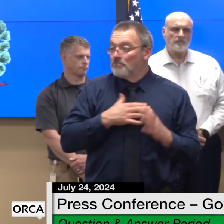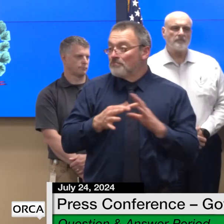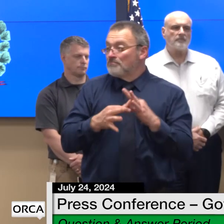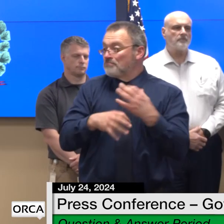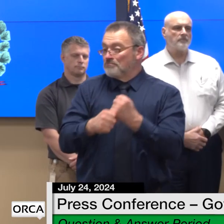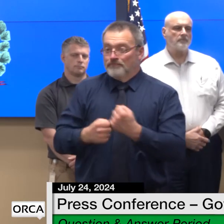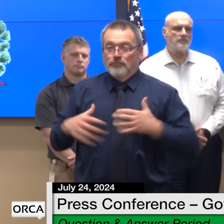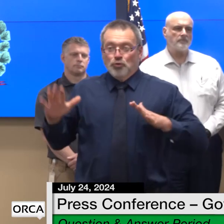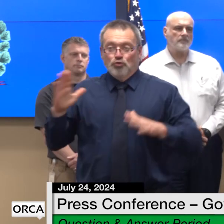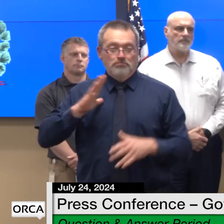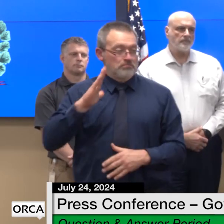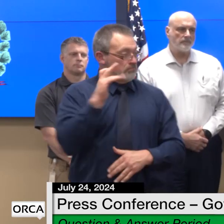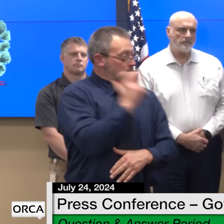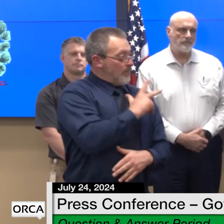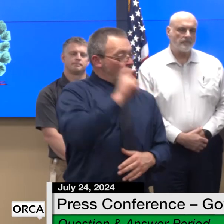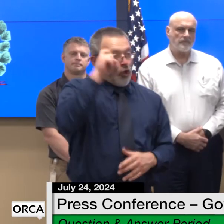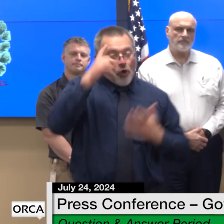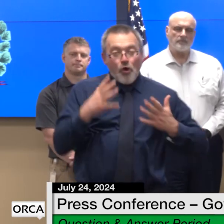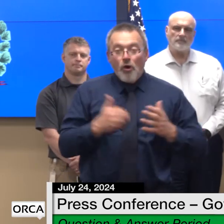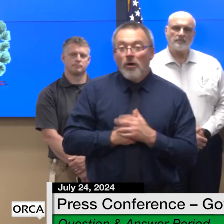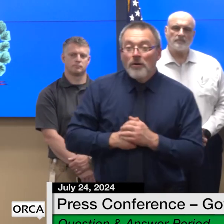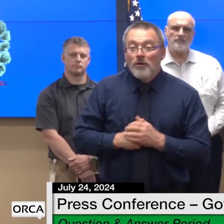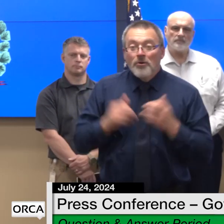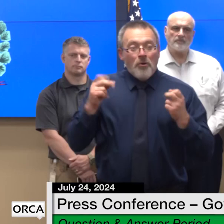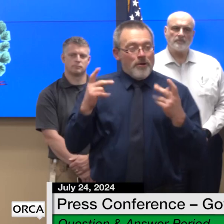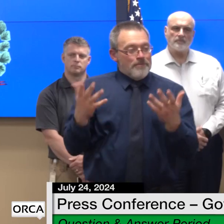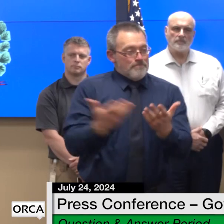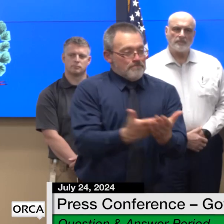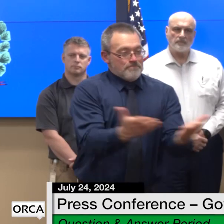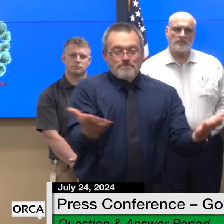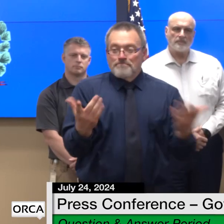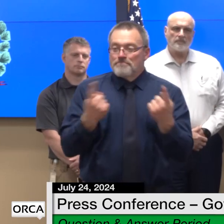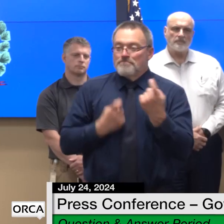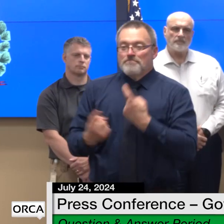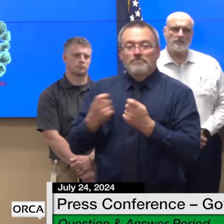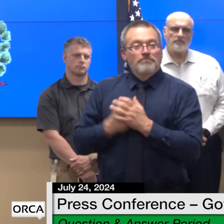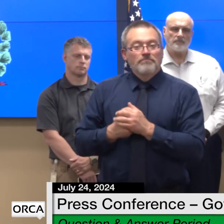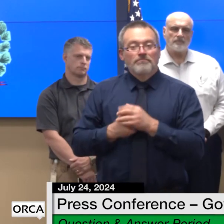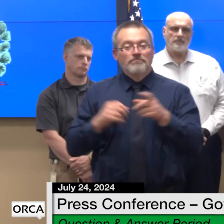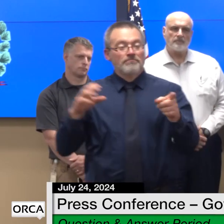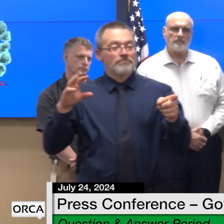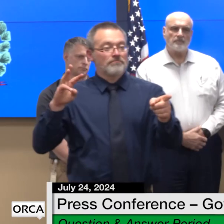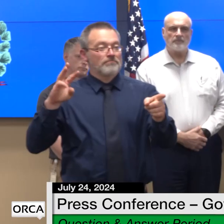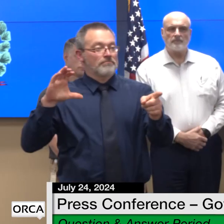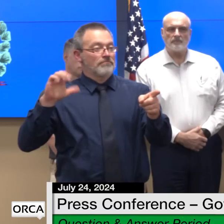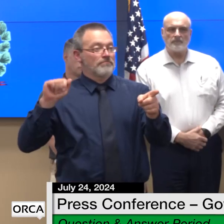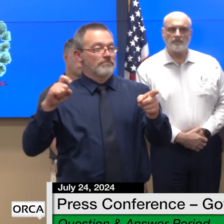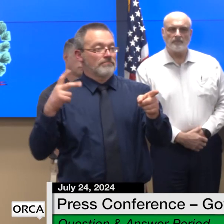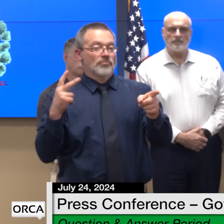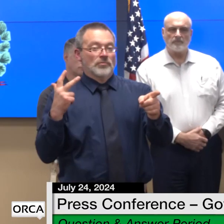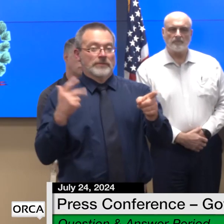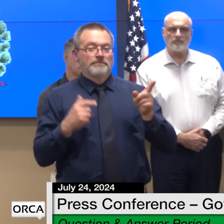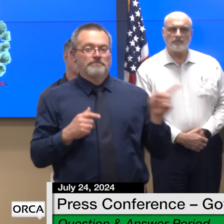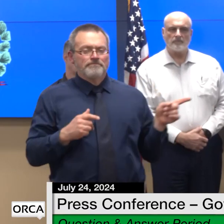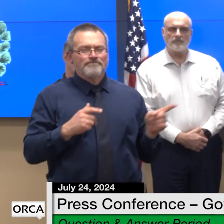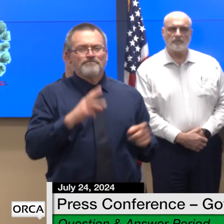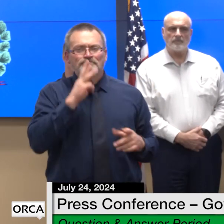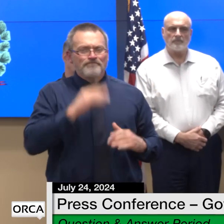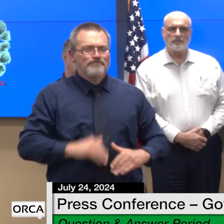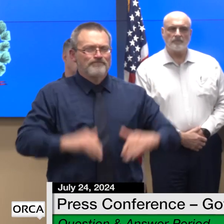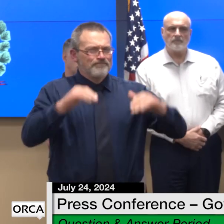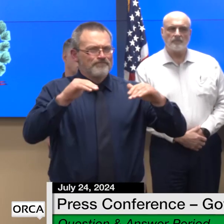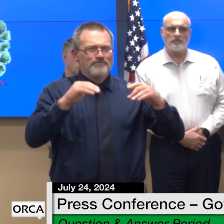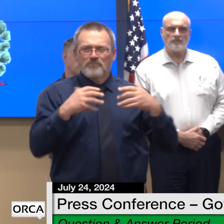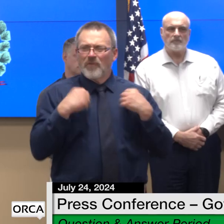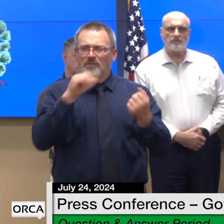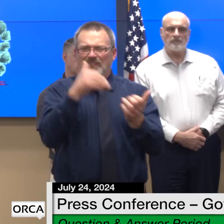Thank you, Secretary Moore. We'll now open up to questions. Governor, these flood recovery centers that the state is standing